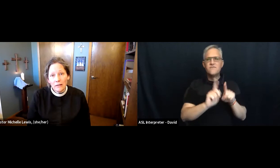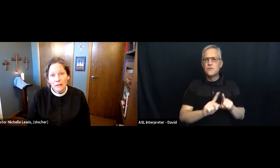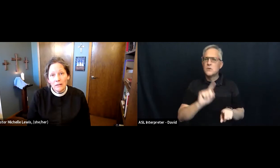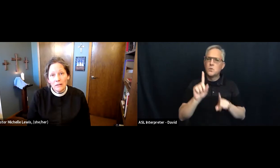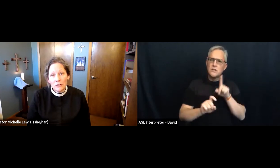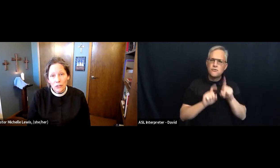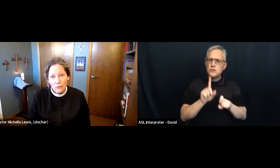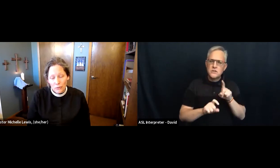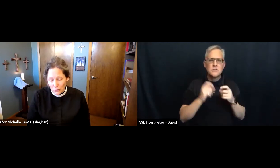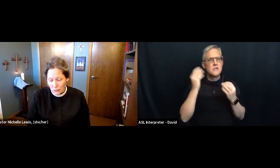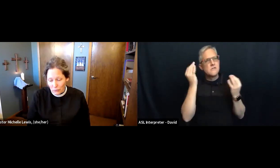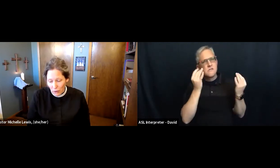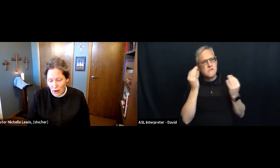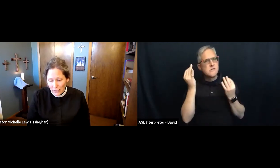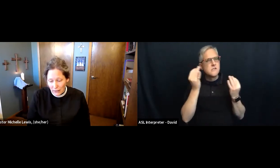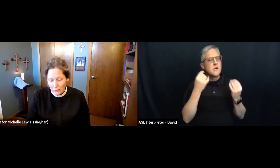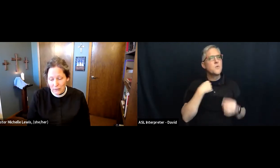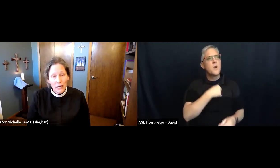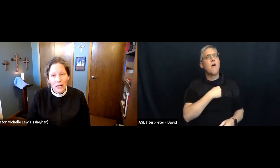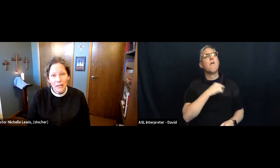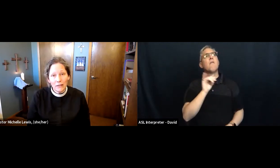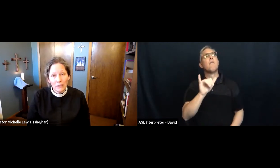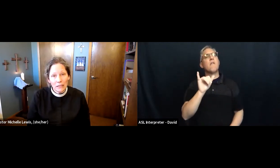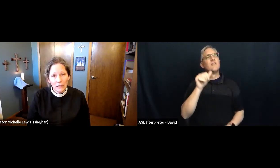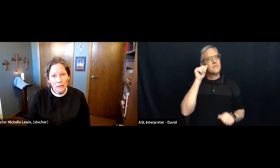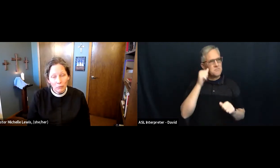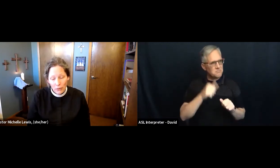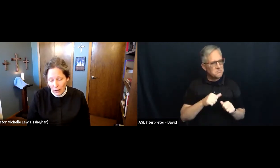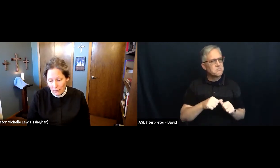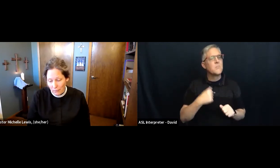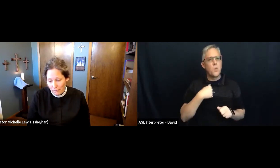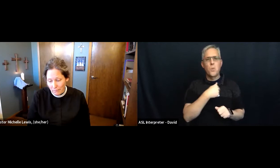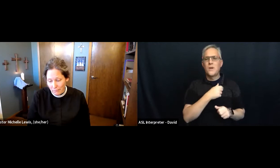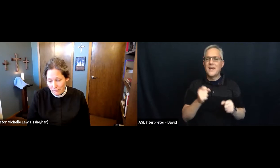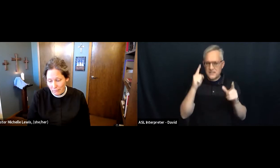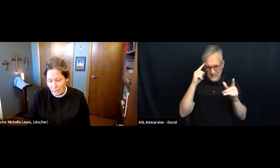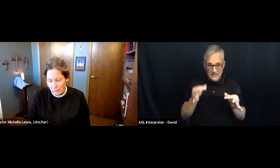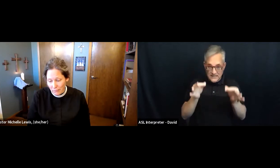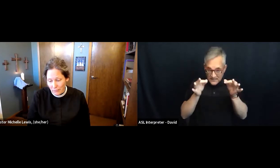can choose to draw near to God in prayer.